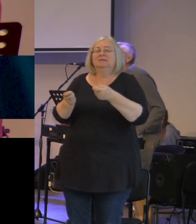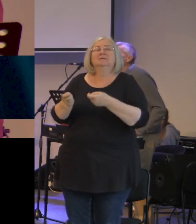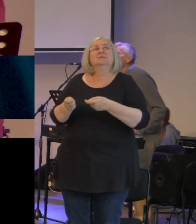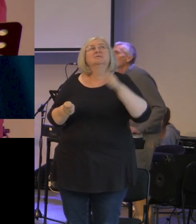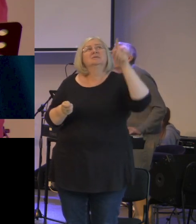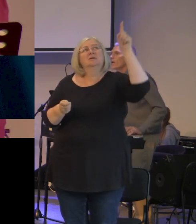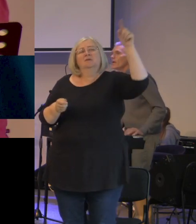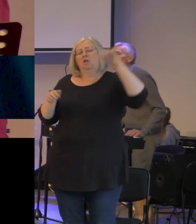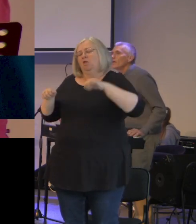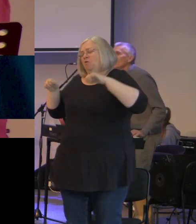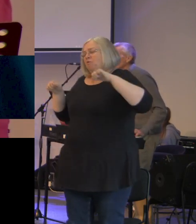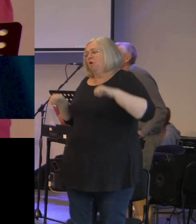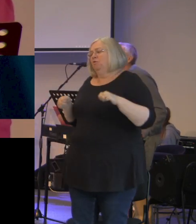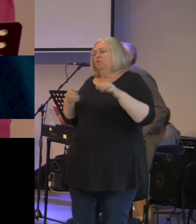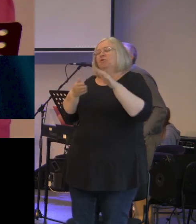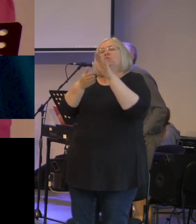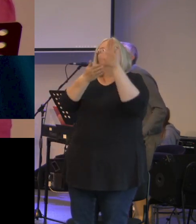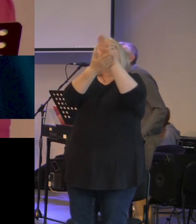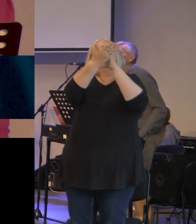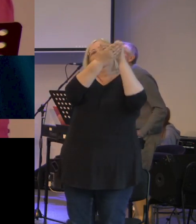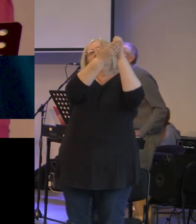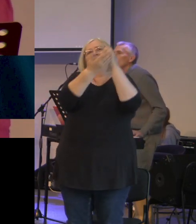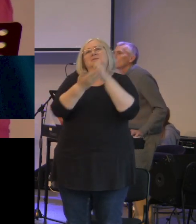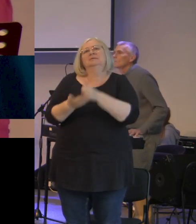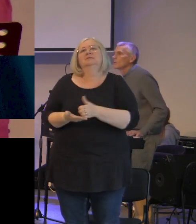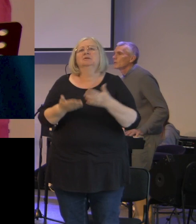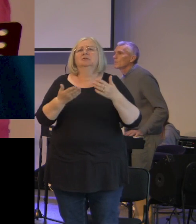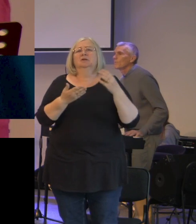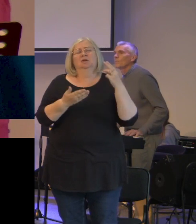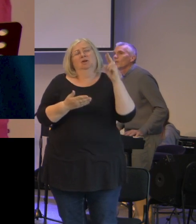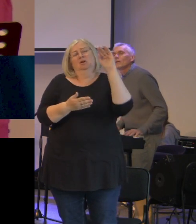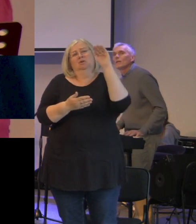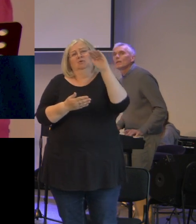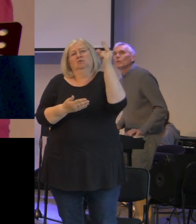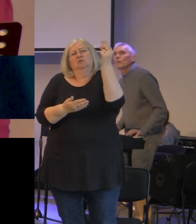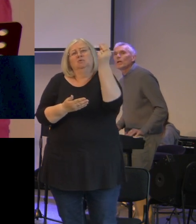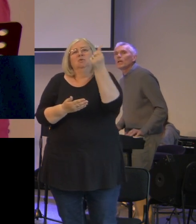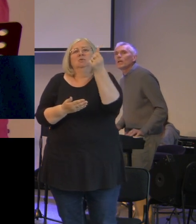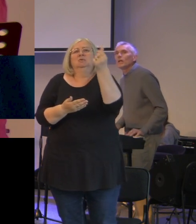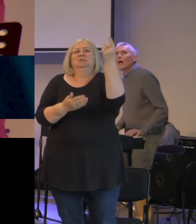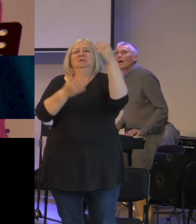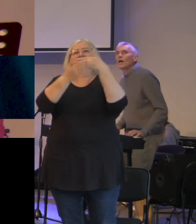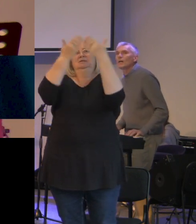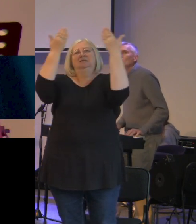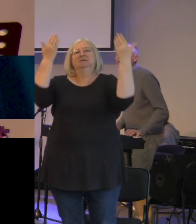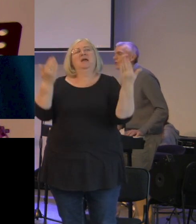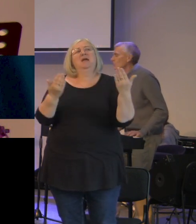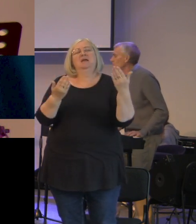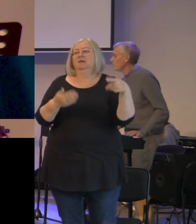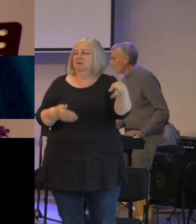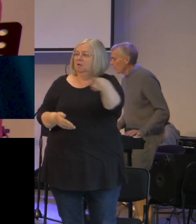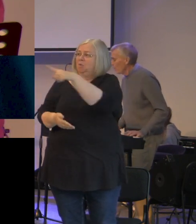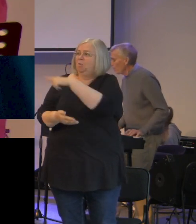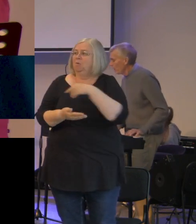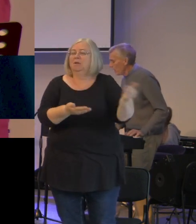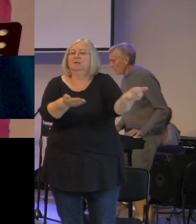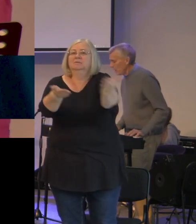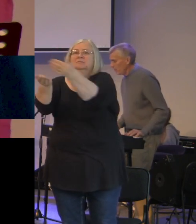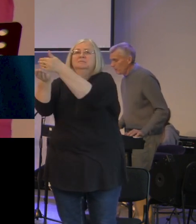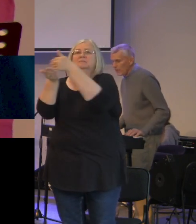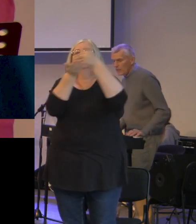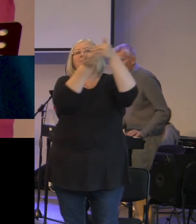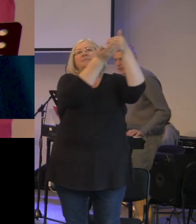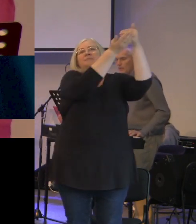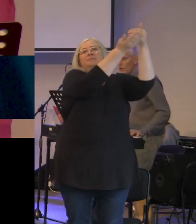throne of grace. Soon is the day he will bring us home, and we